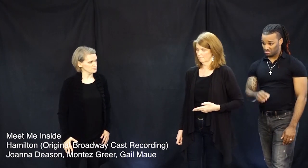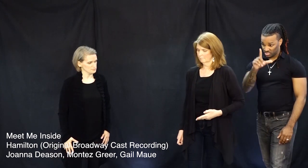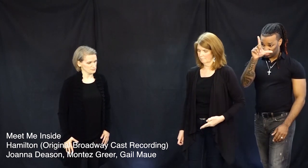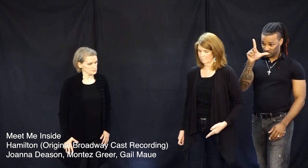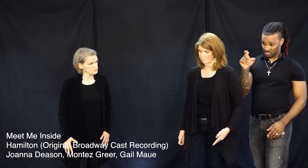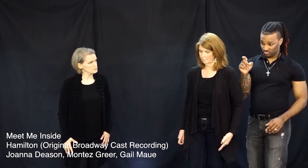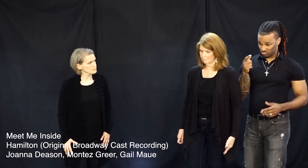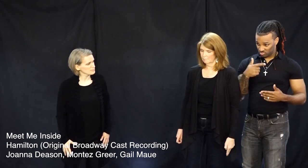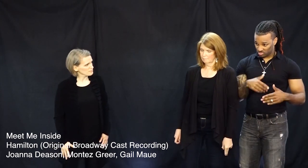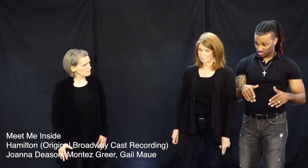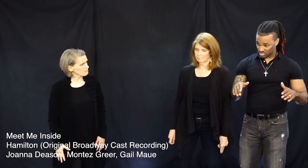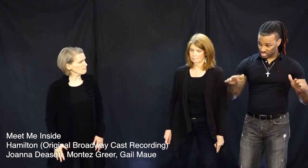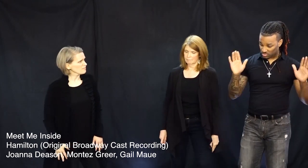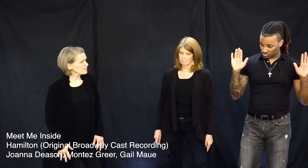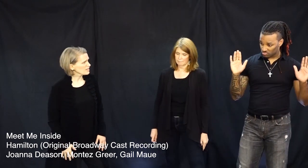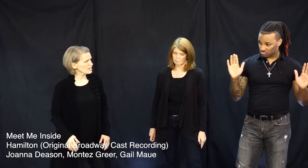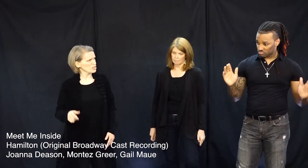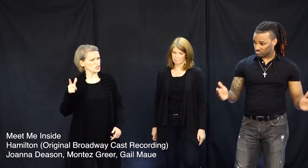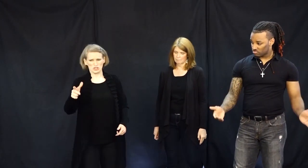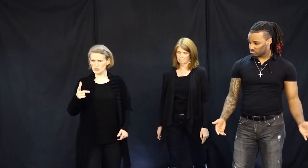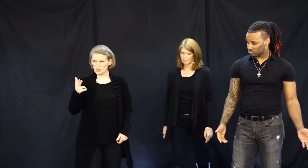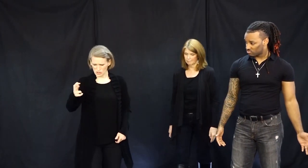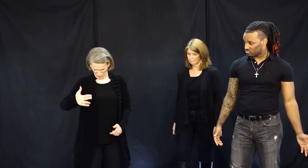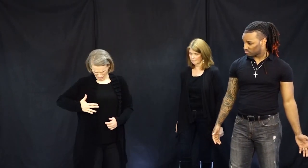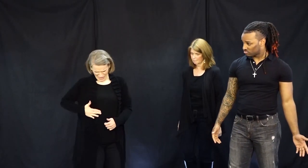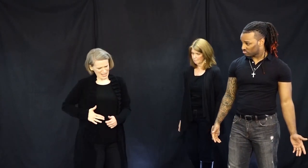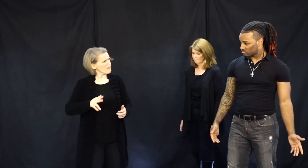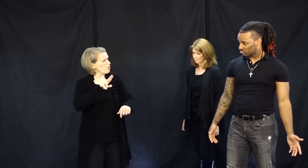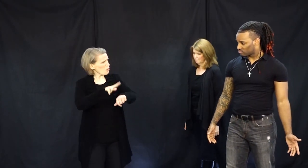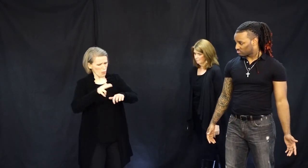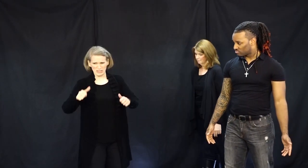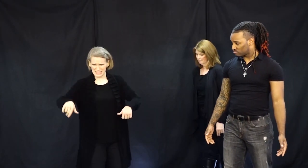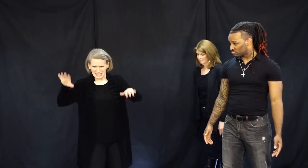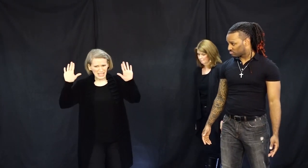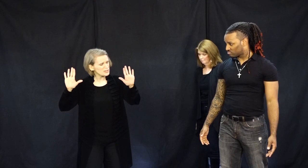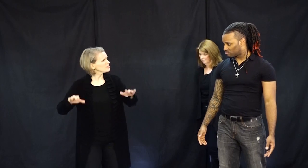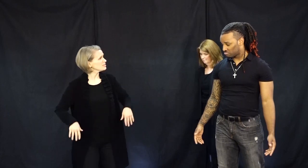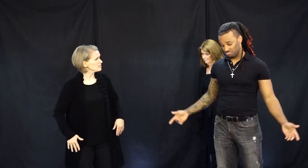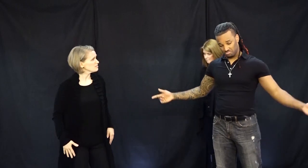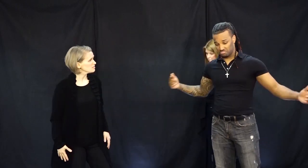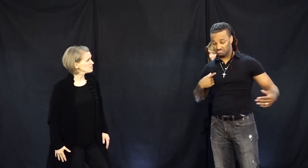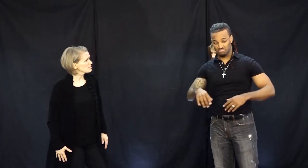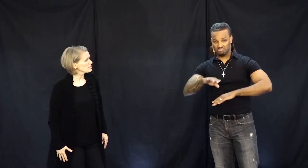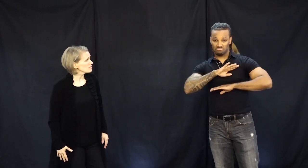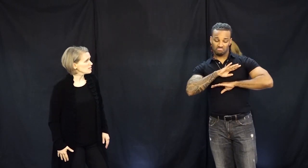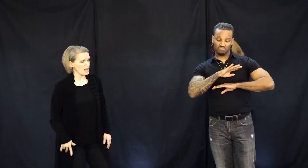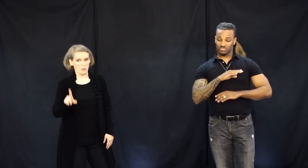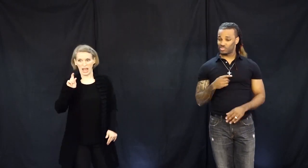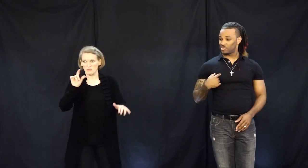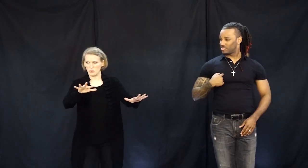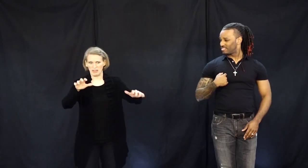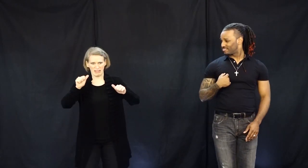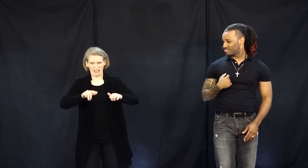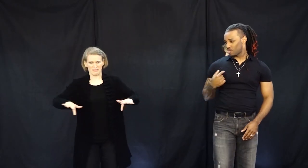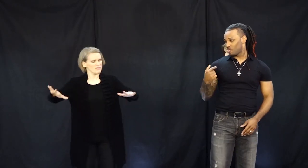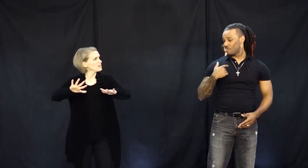Lee, do you yield? Shot him in the side, yes he yields. I'm satisfied. Yo, we gotta clear the field. Go, we won. Here comes